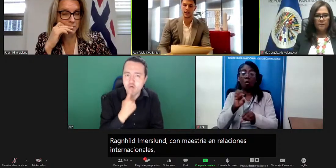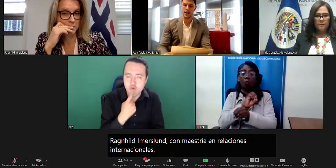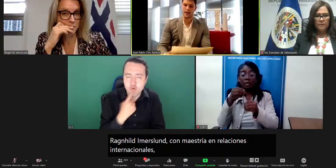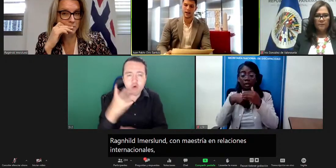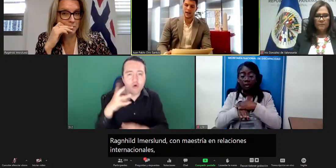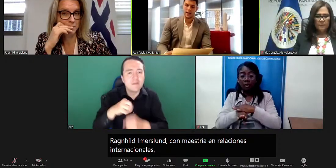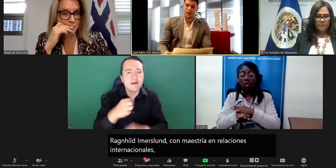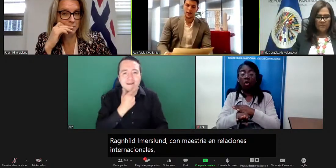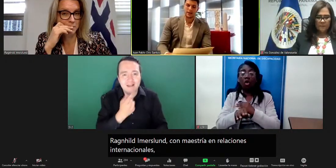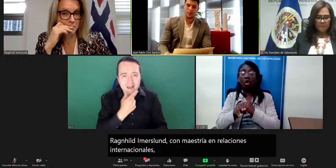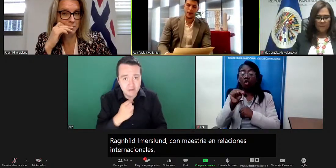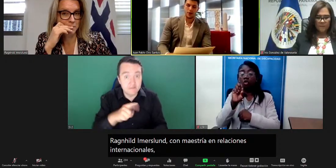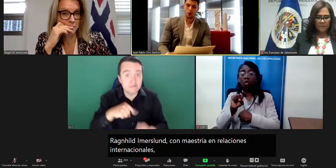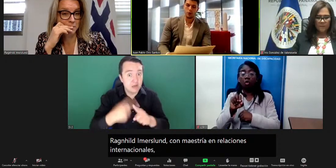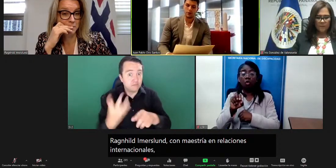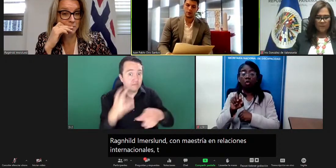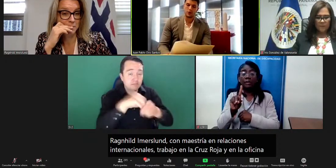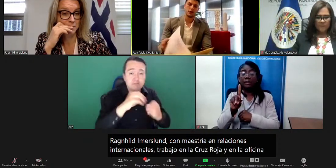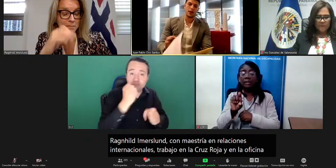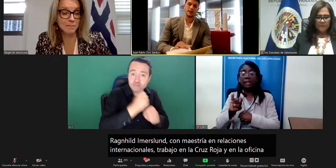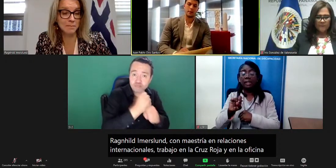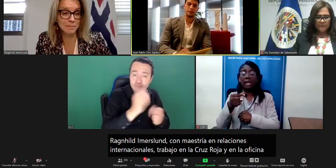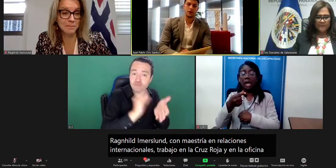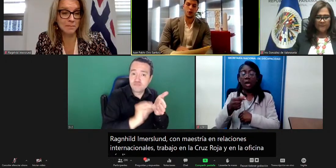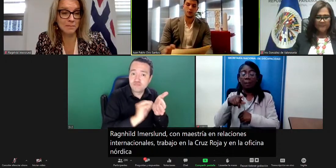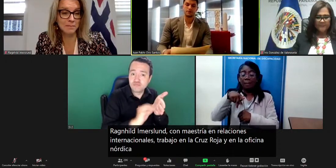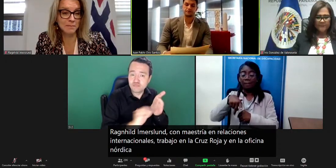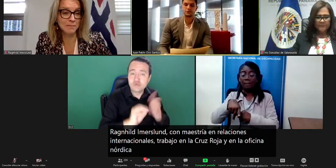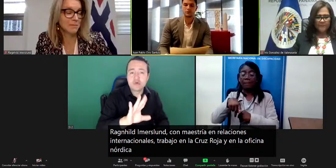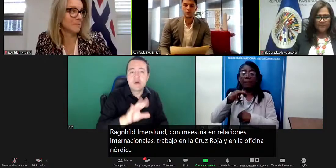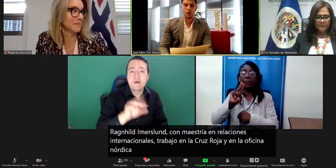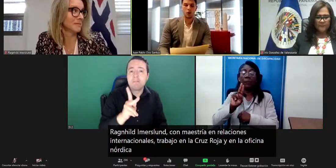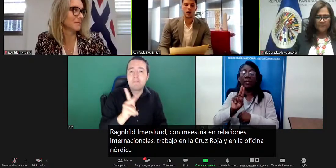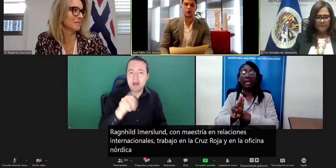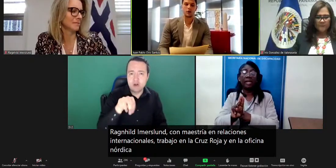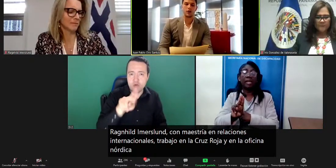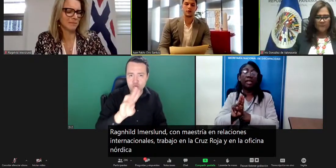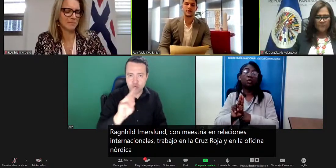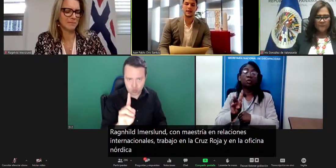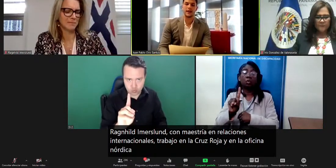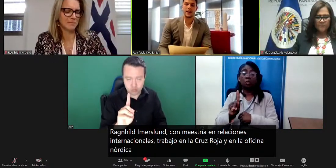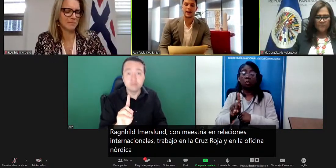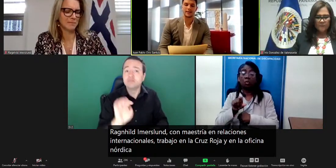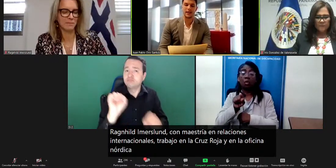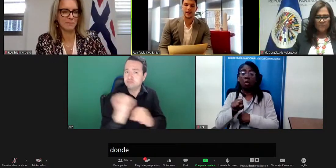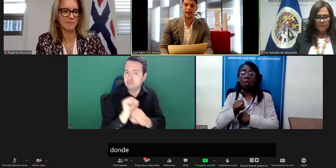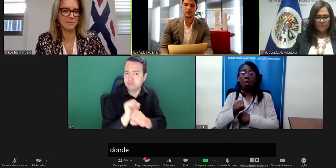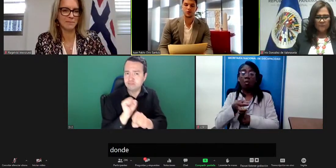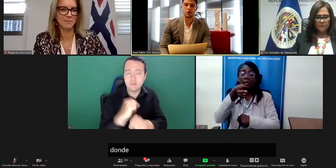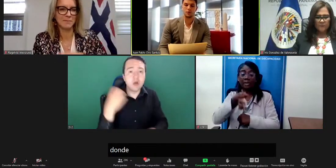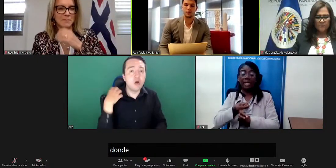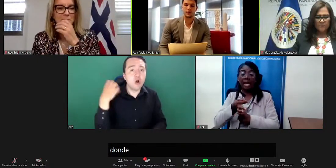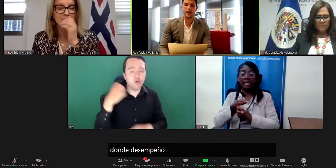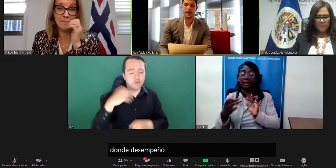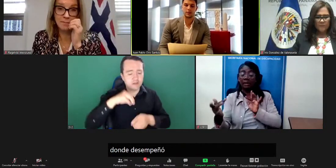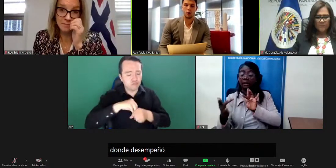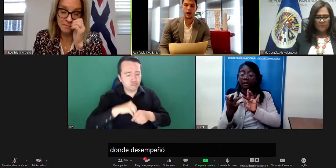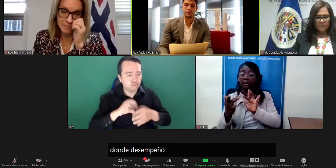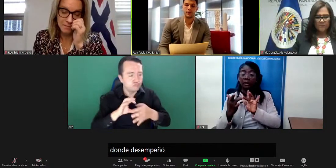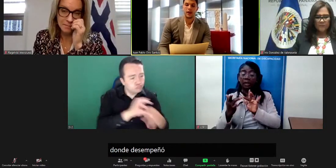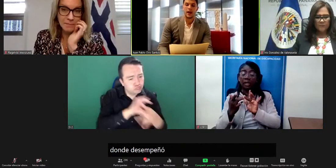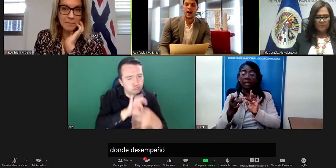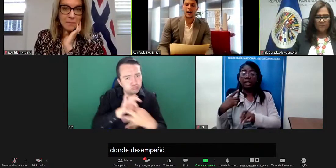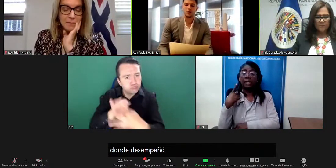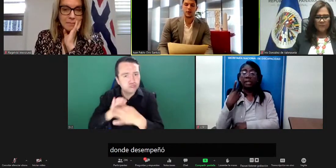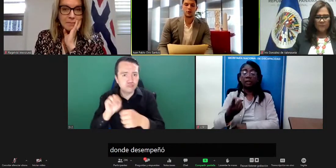on she worked in the northern office nordic office of und working